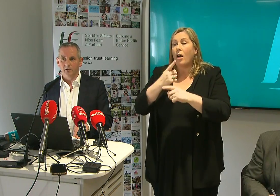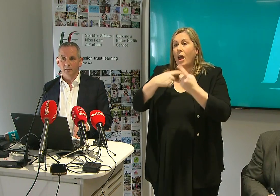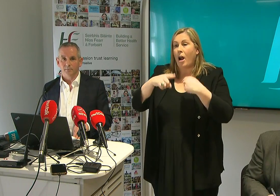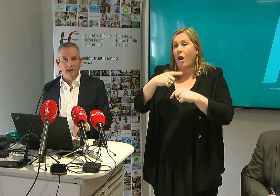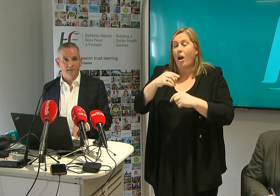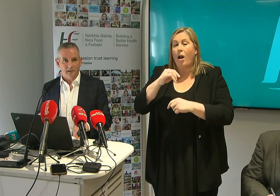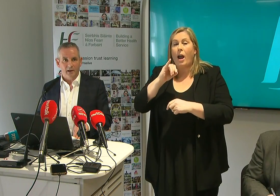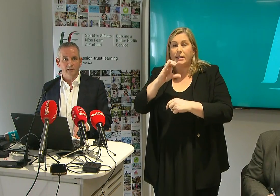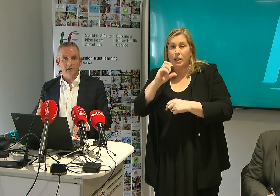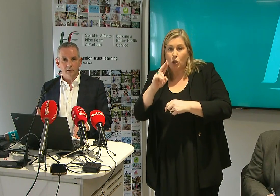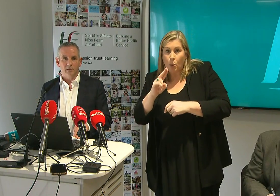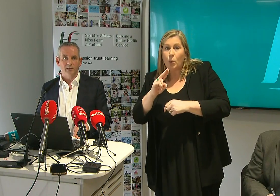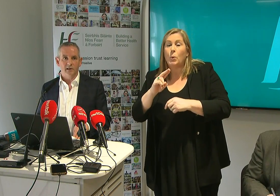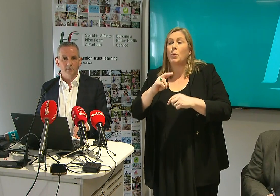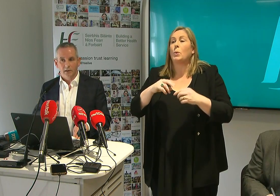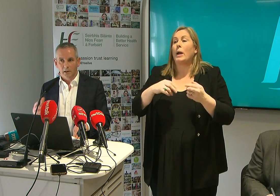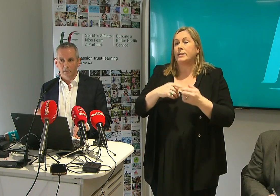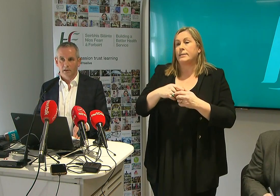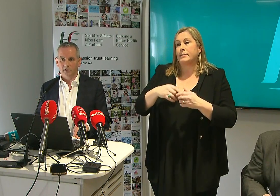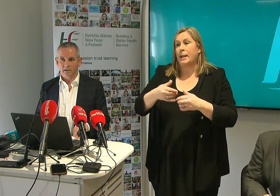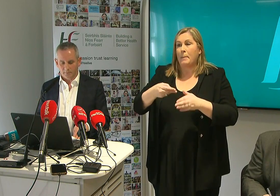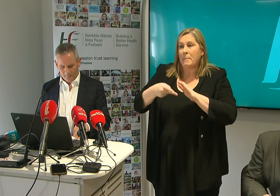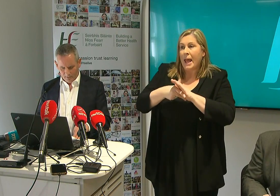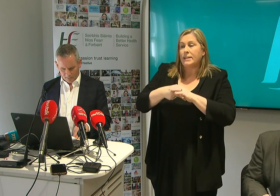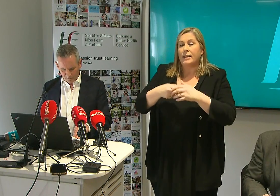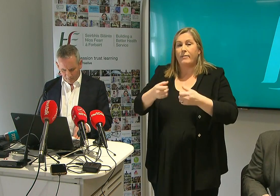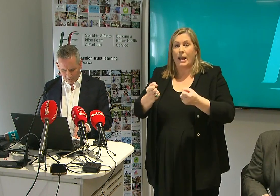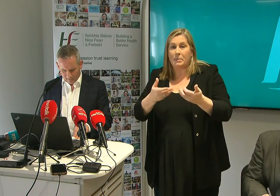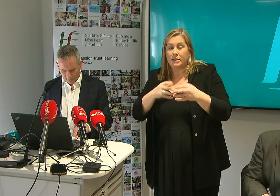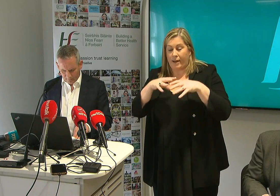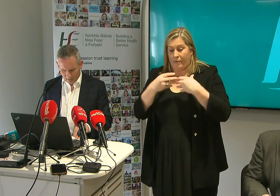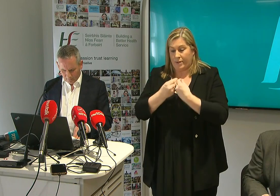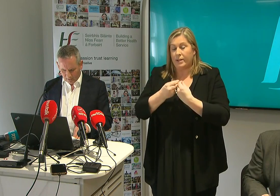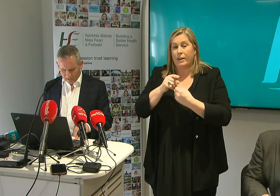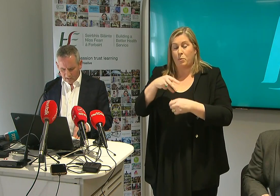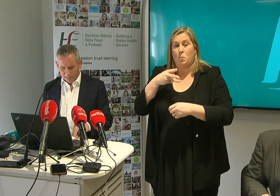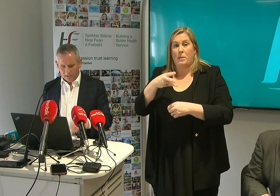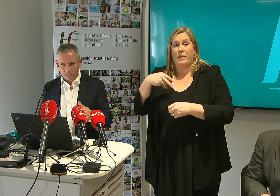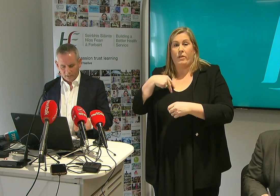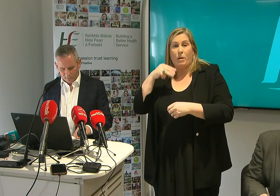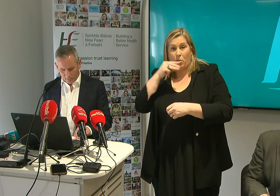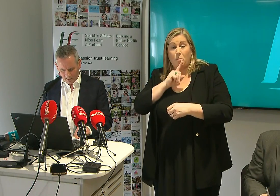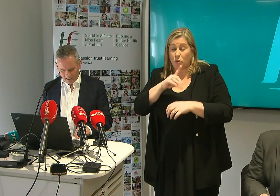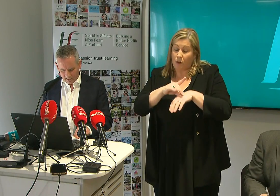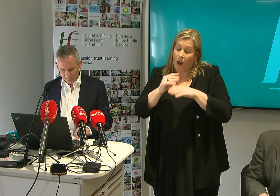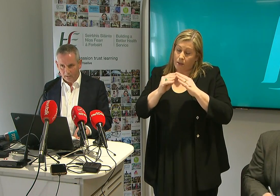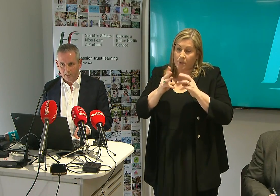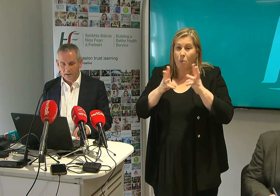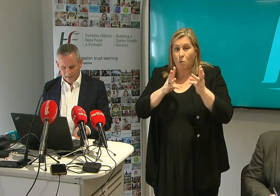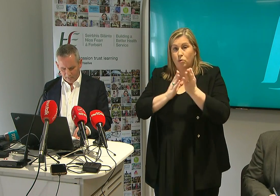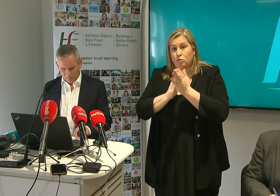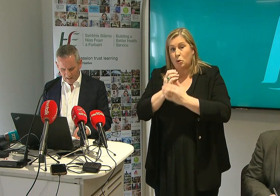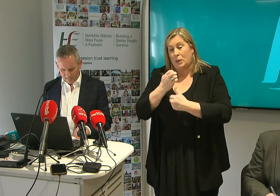intensive care unit beds and capacity and utilisation all across the system, which will be important. But obviously hospitals are working through each of